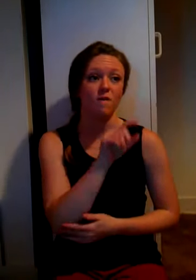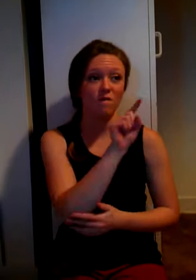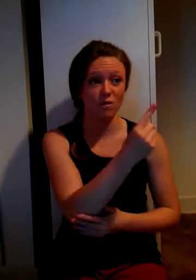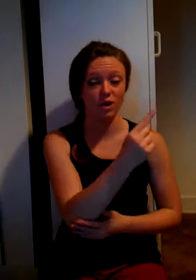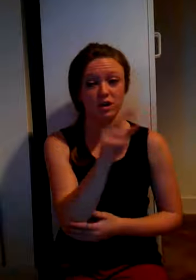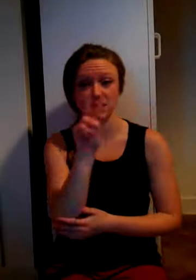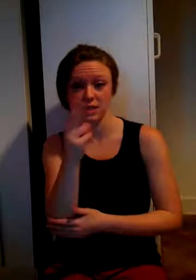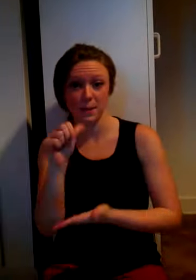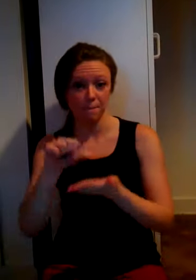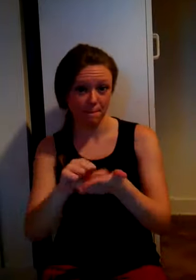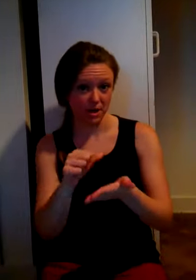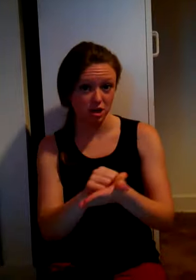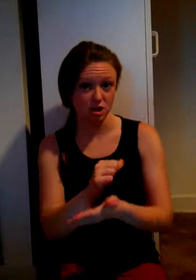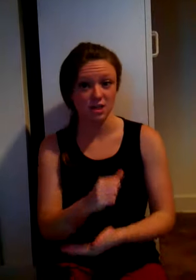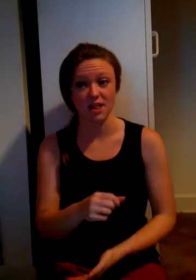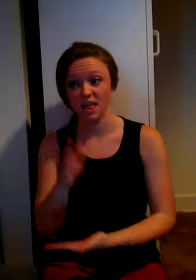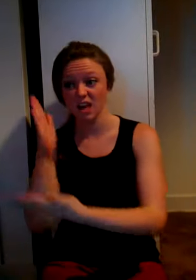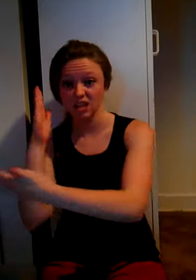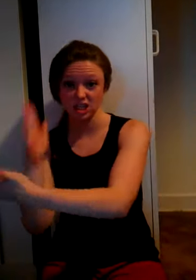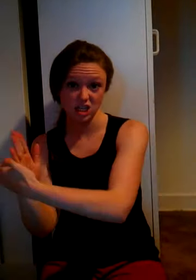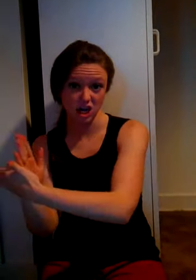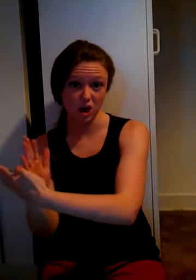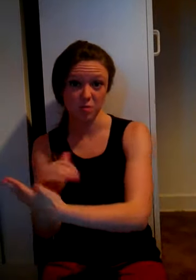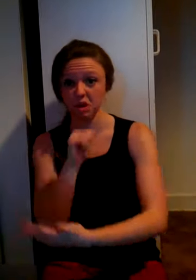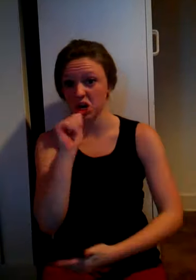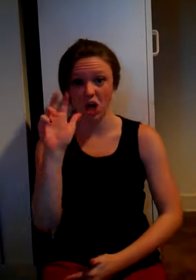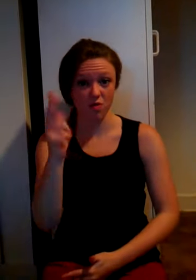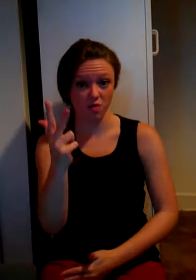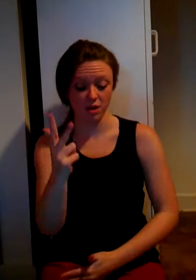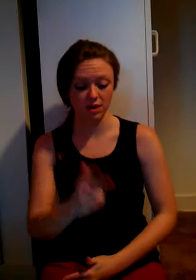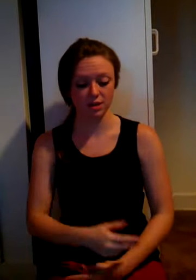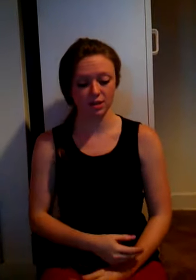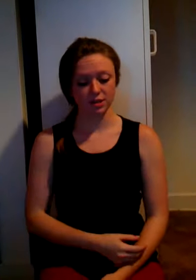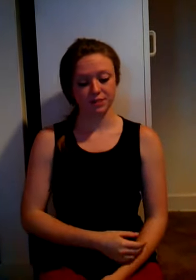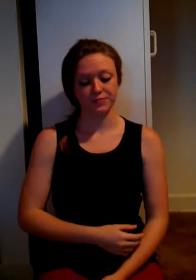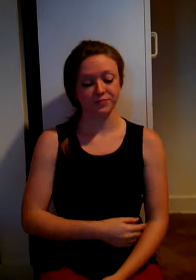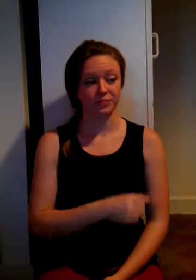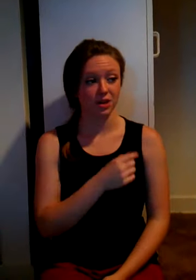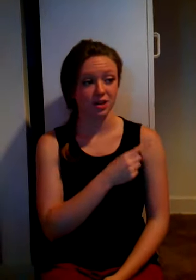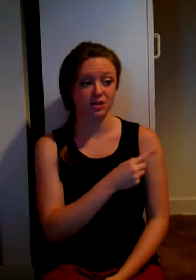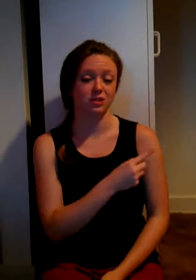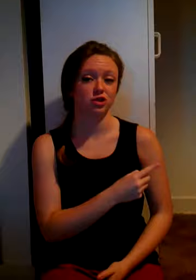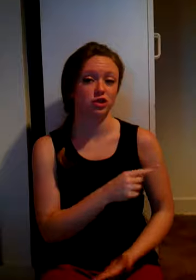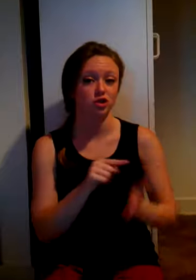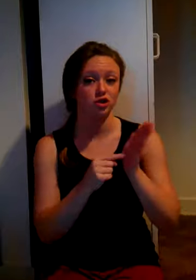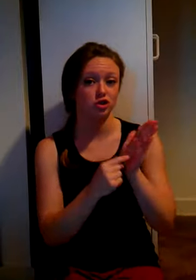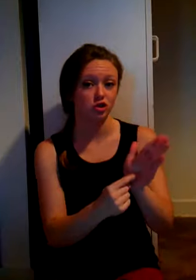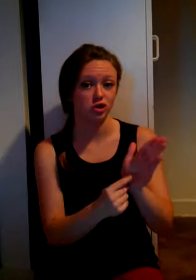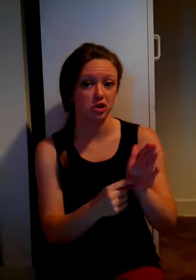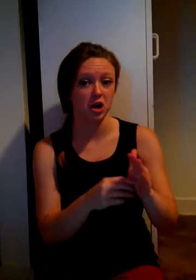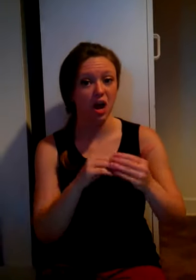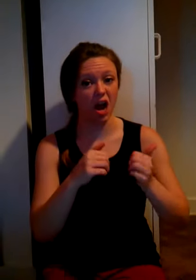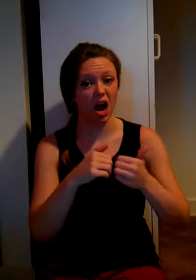And then I'm going to ask you to stop, and I'm going to show you how I'm doing some inferring based on what I read. So go ahead and start at the